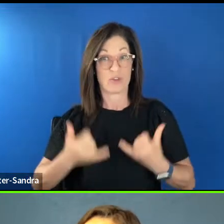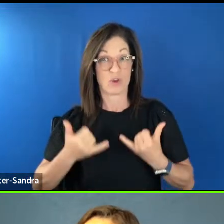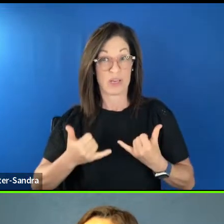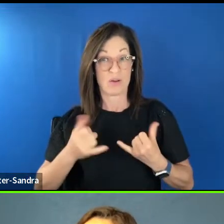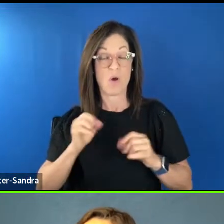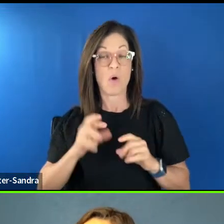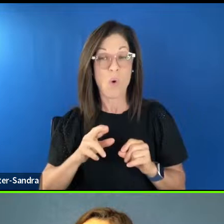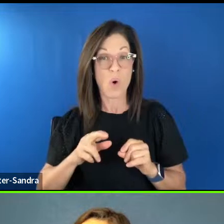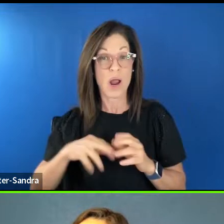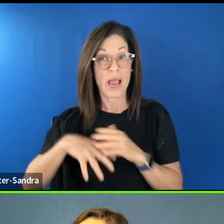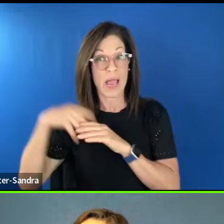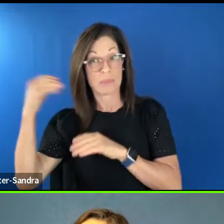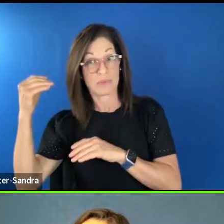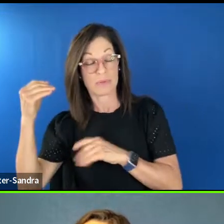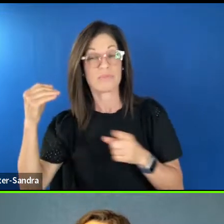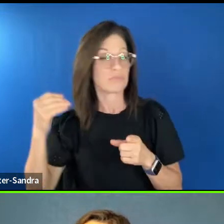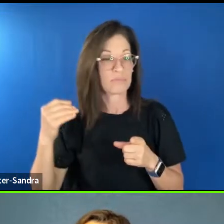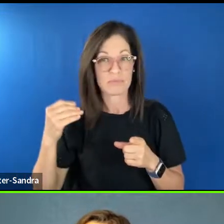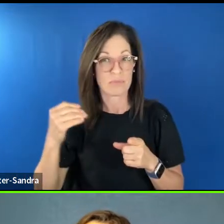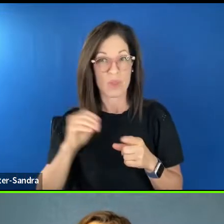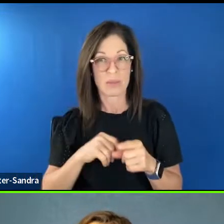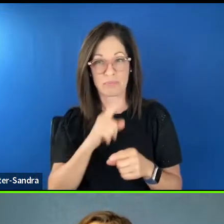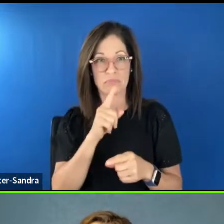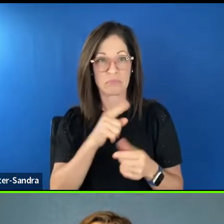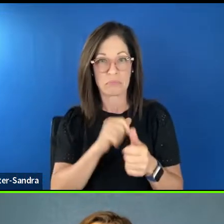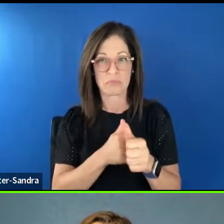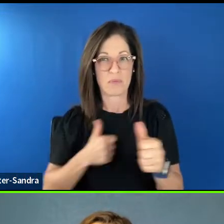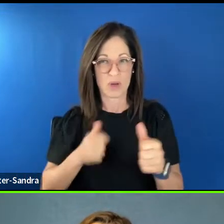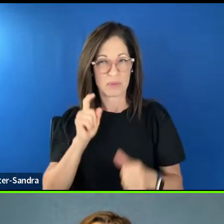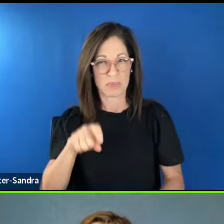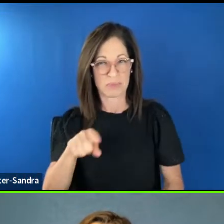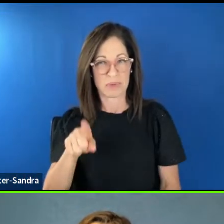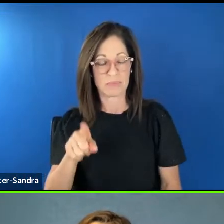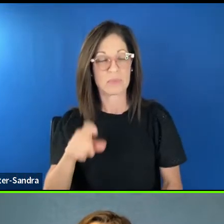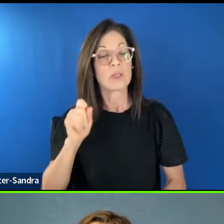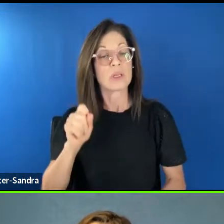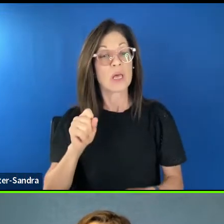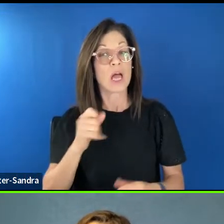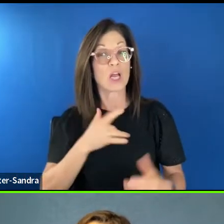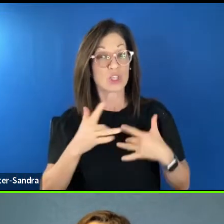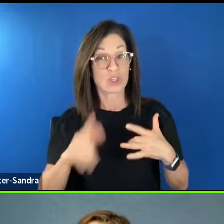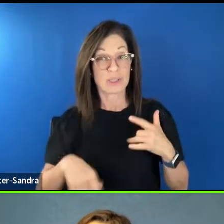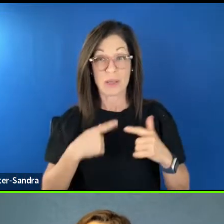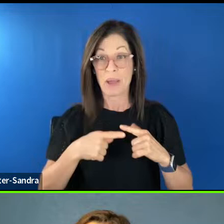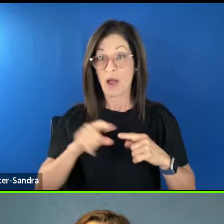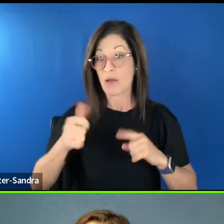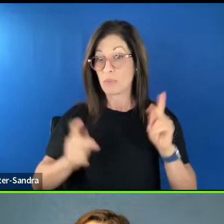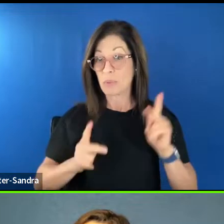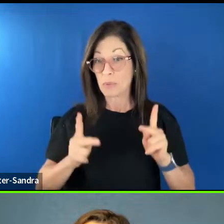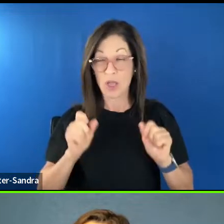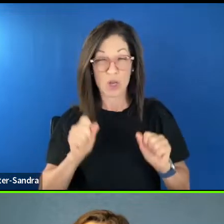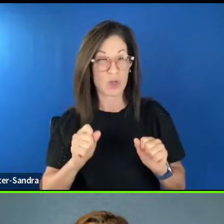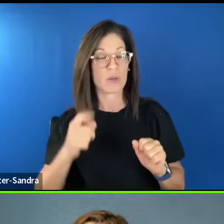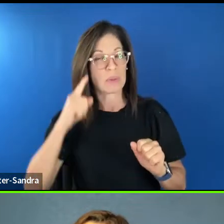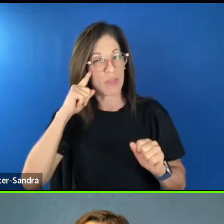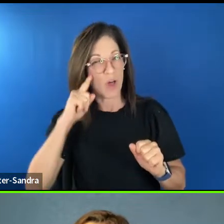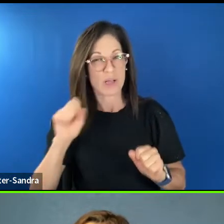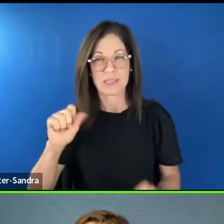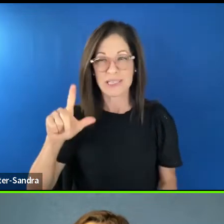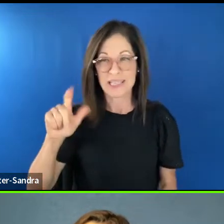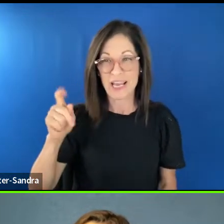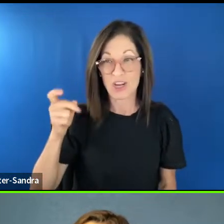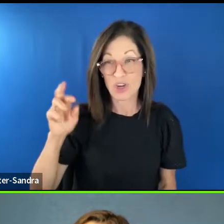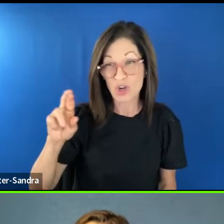or absent are discouraged. Individuals are cautioned that statements concerning others that could be considered slanderous